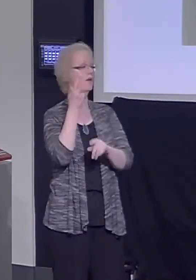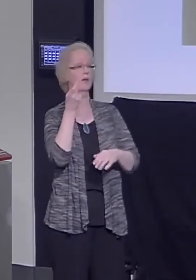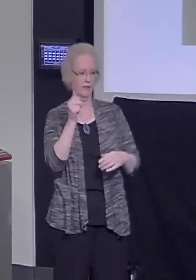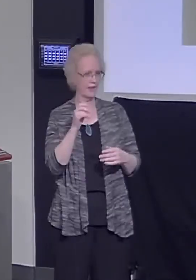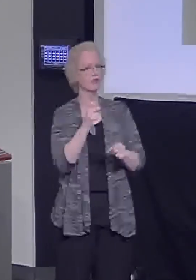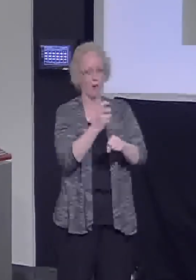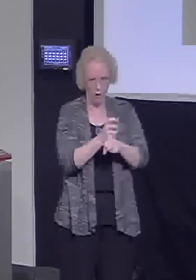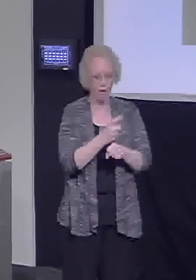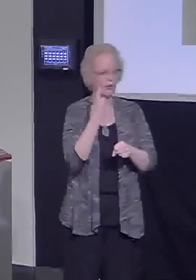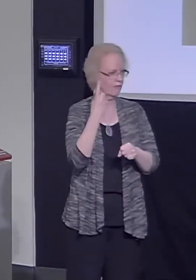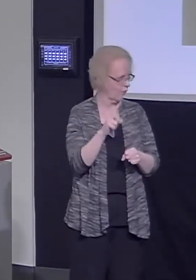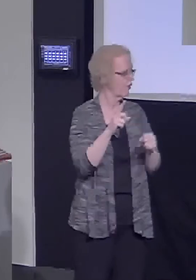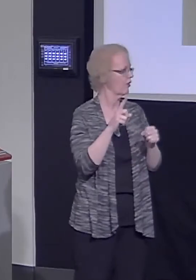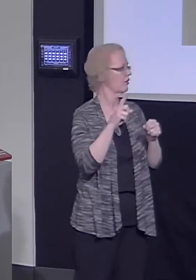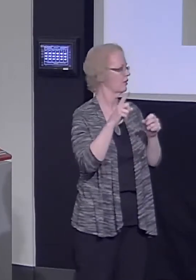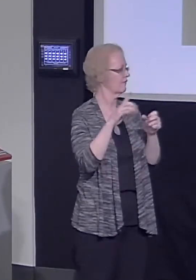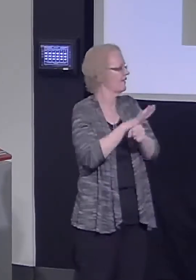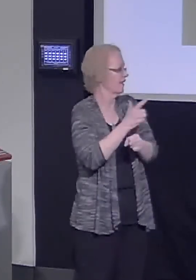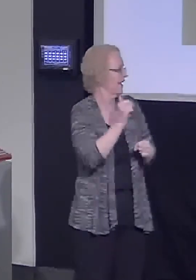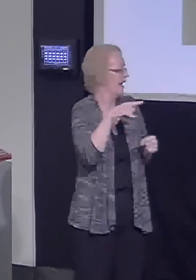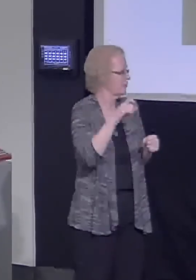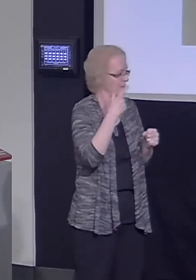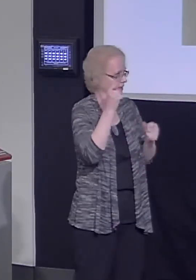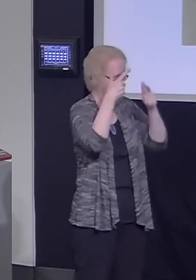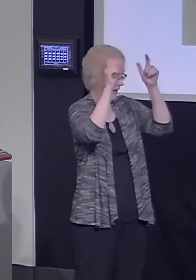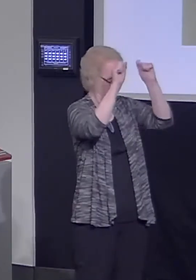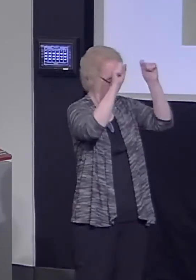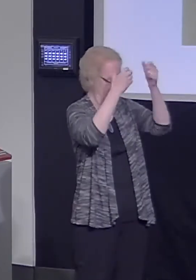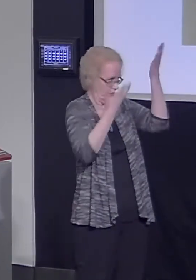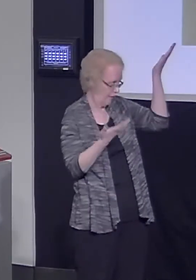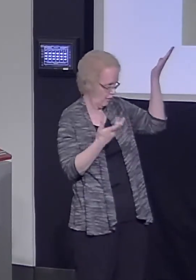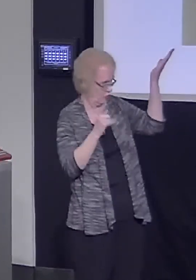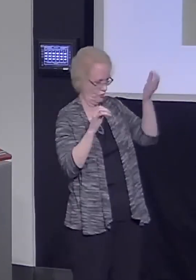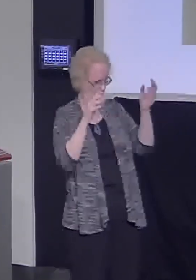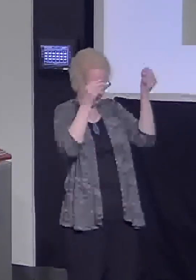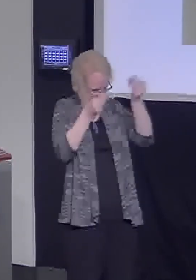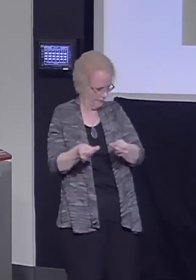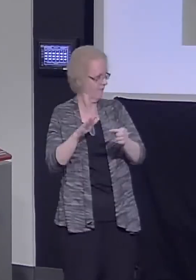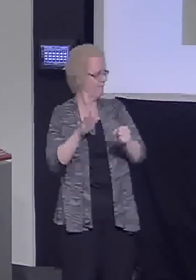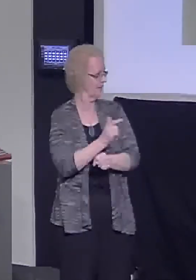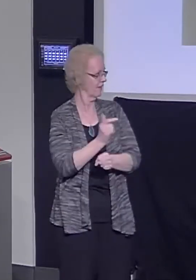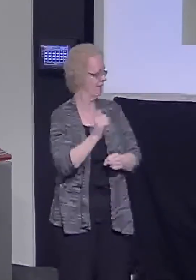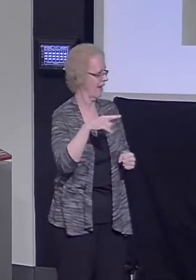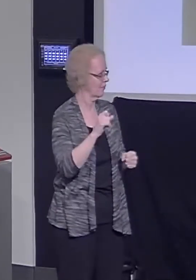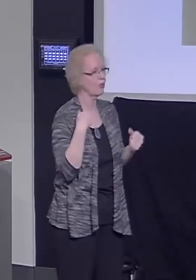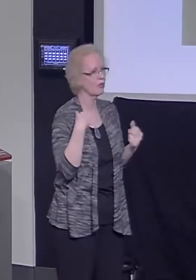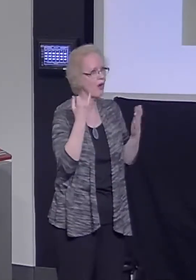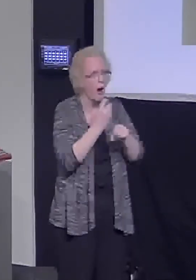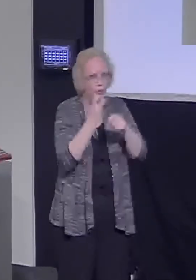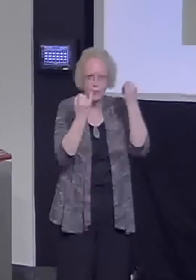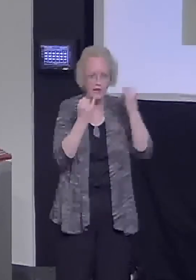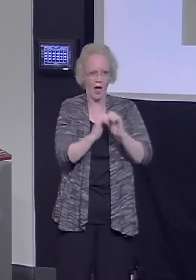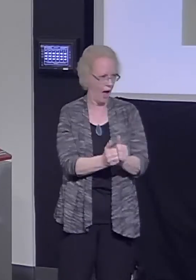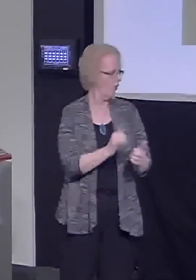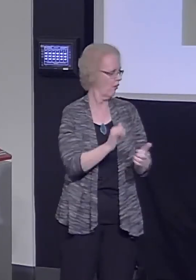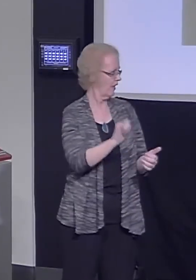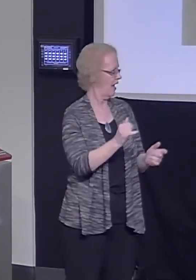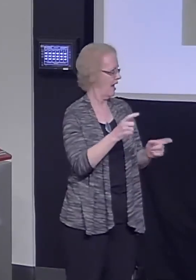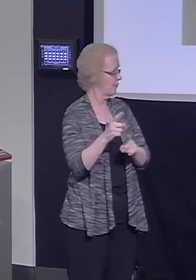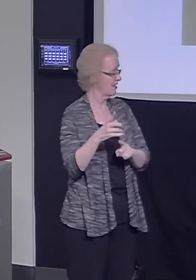to fill in the gaps. And so it's hard to imagine how this happens. We know it works, and we know it even works